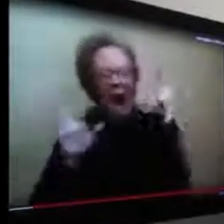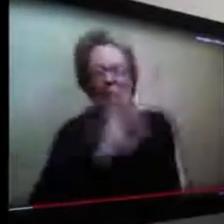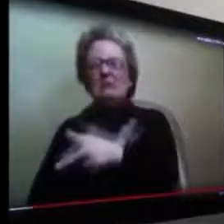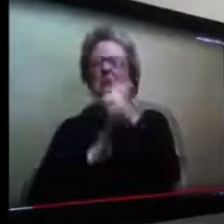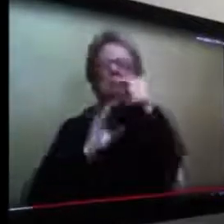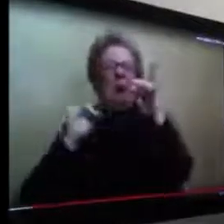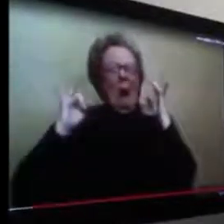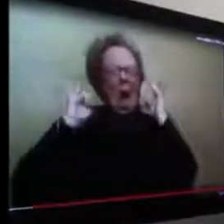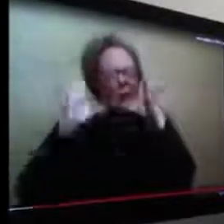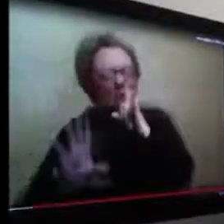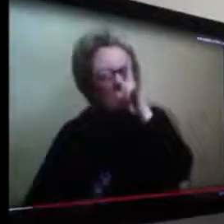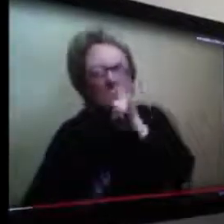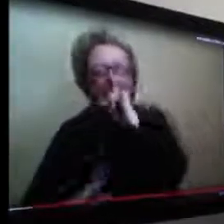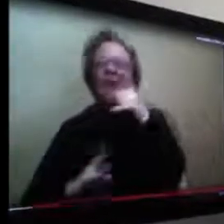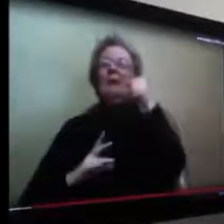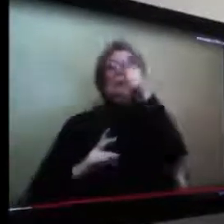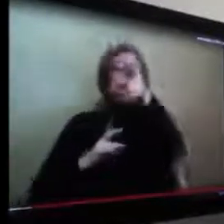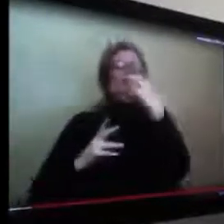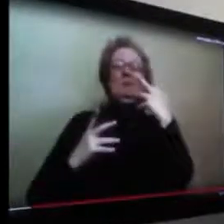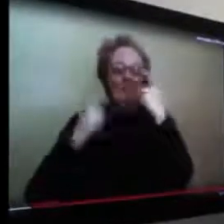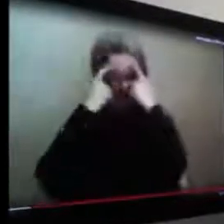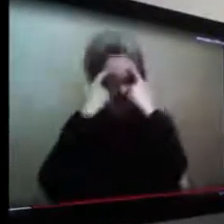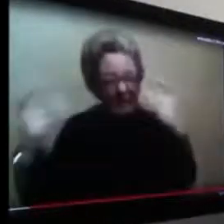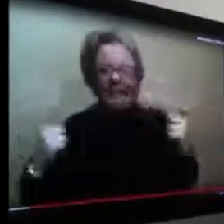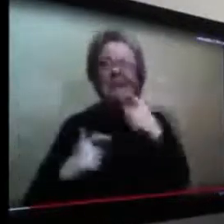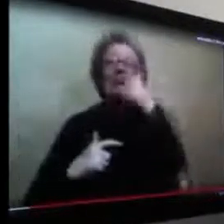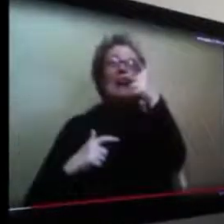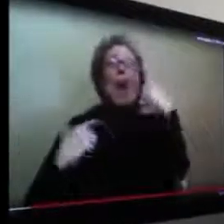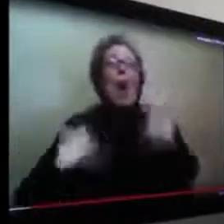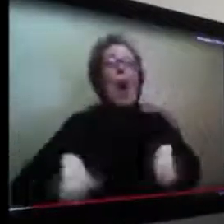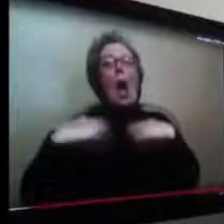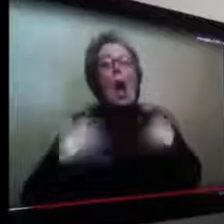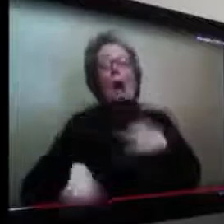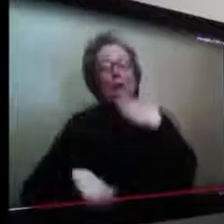and putting labels on people that they're terrible people or egotistical